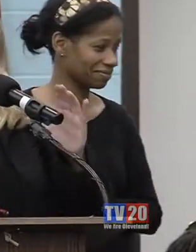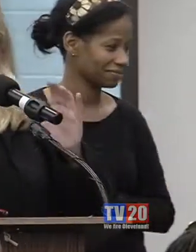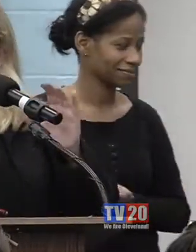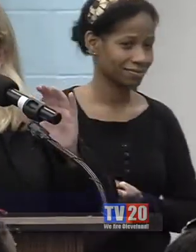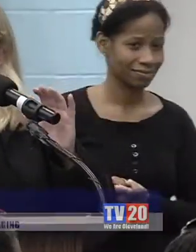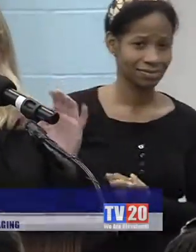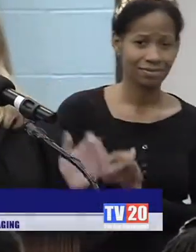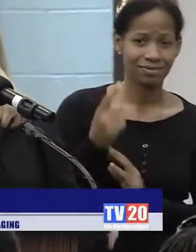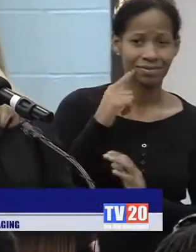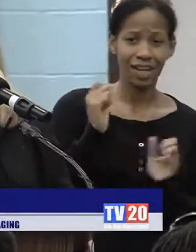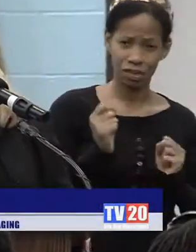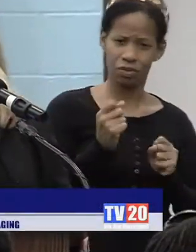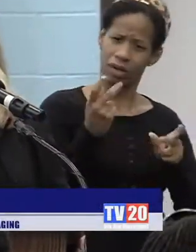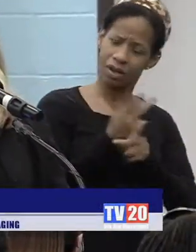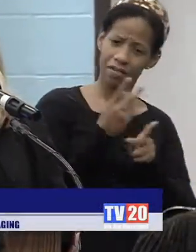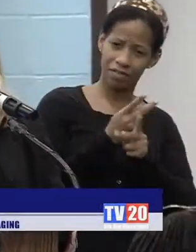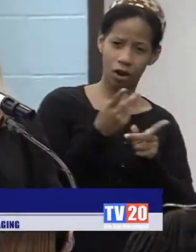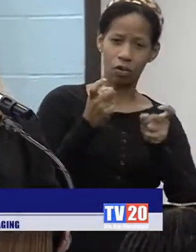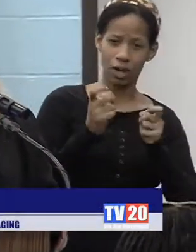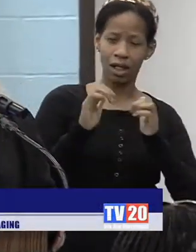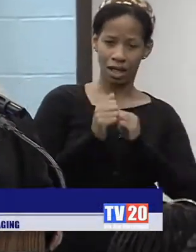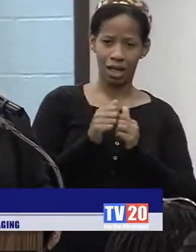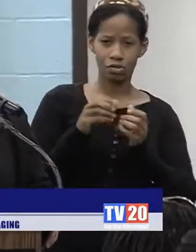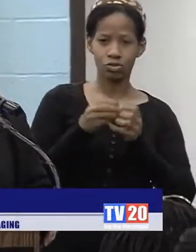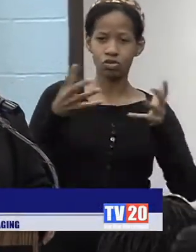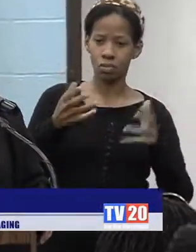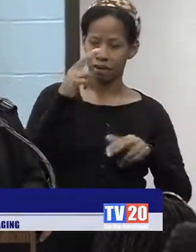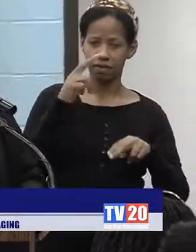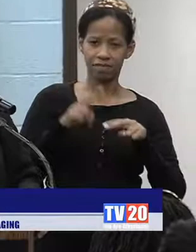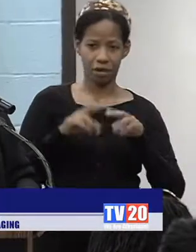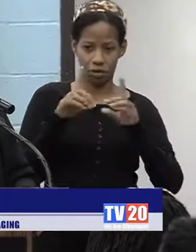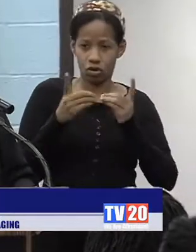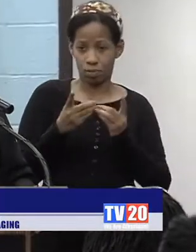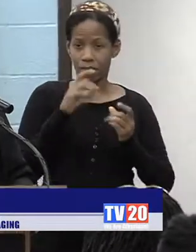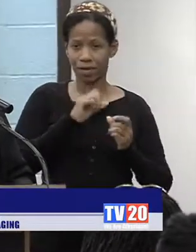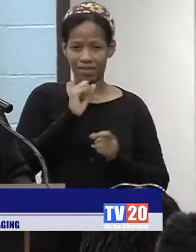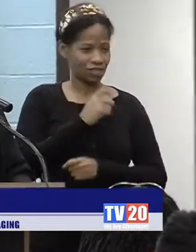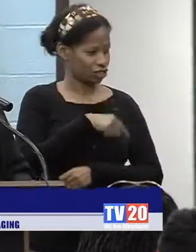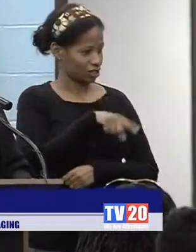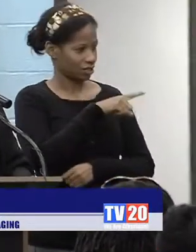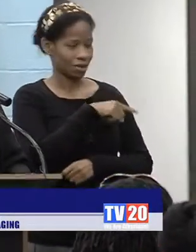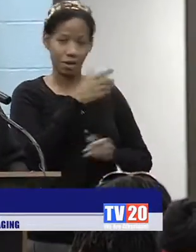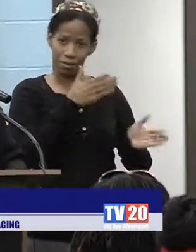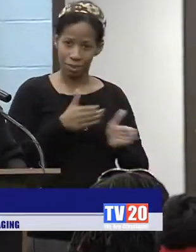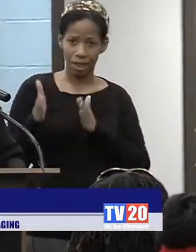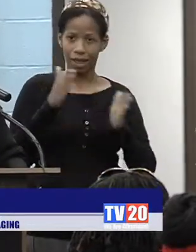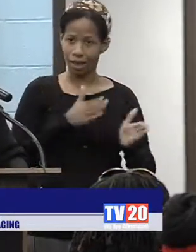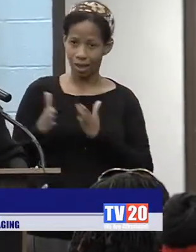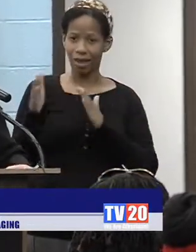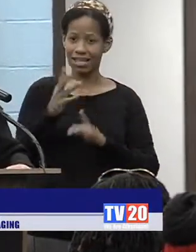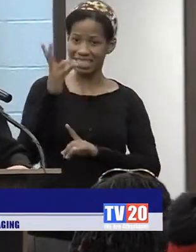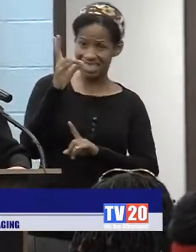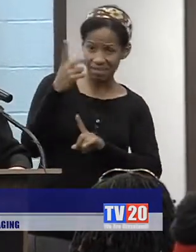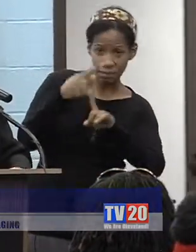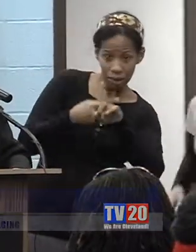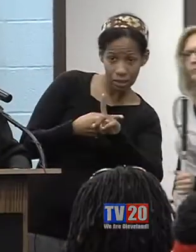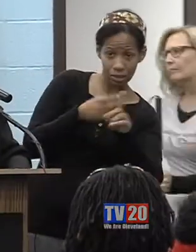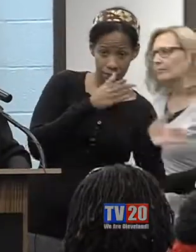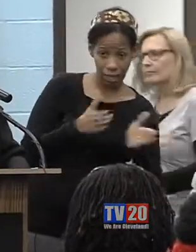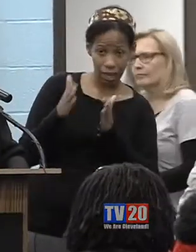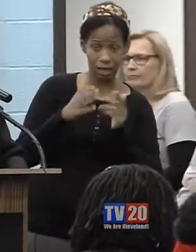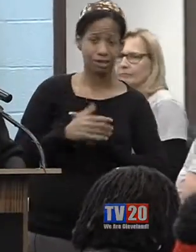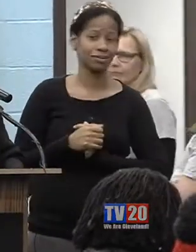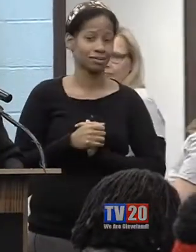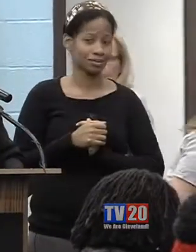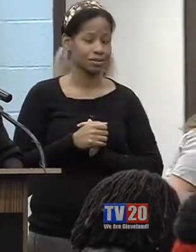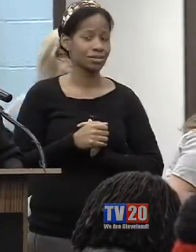I think you can figure out pretty quickly why we've had so much fun at the Department of Aging planning this event. I just also want to do